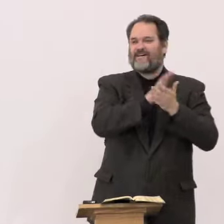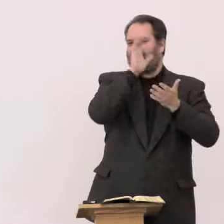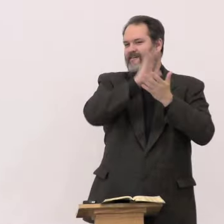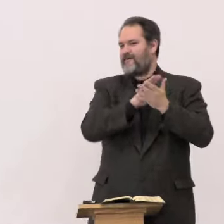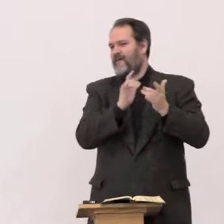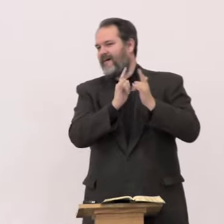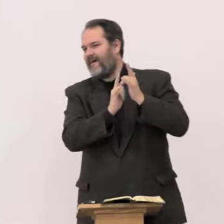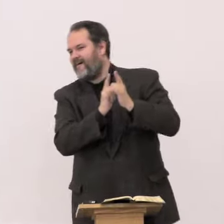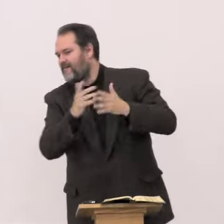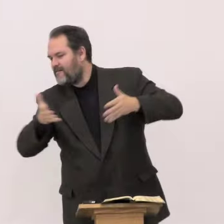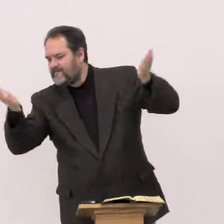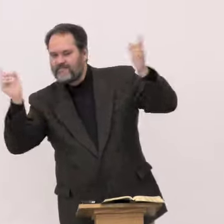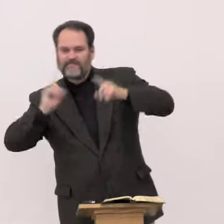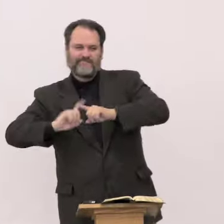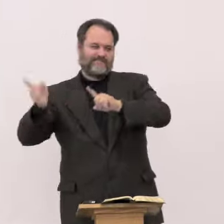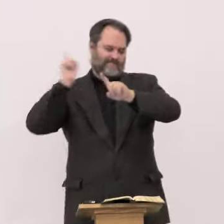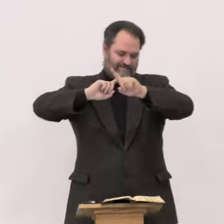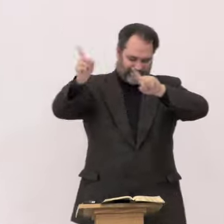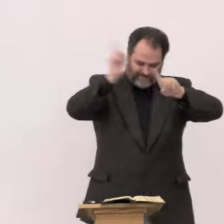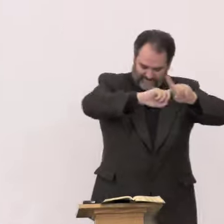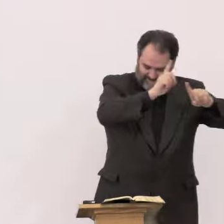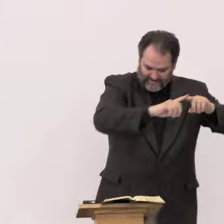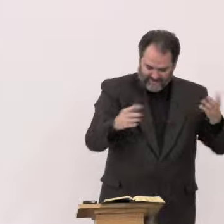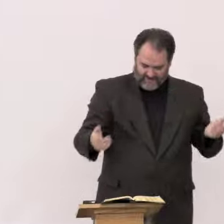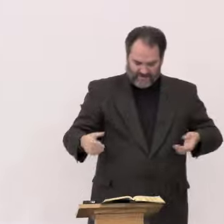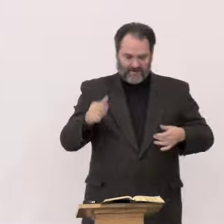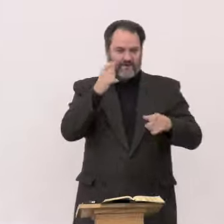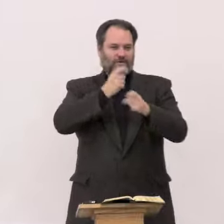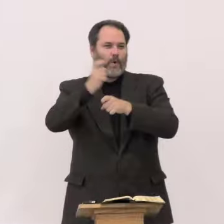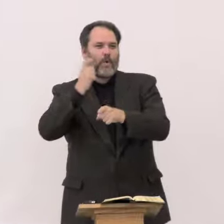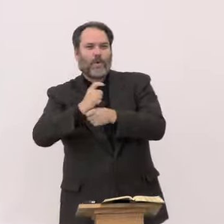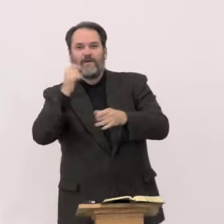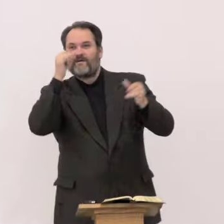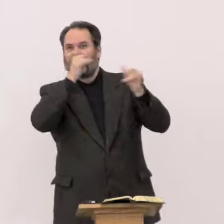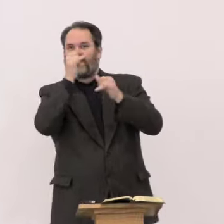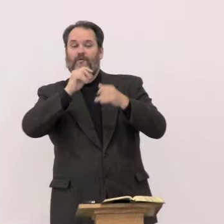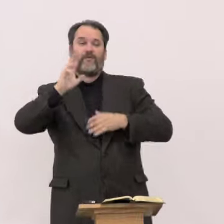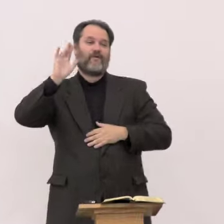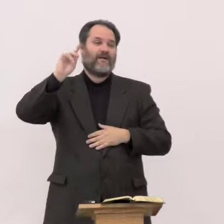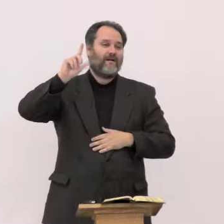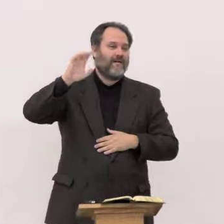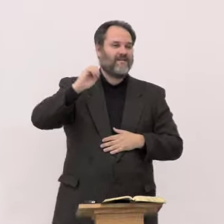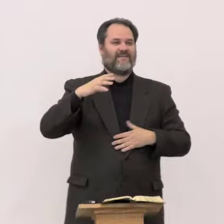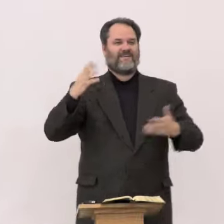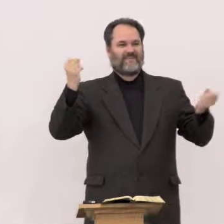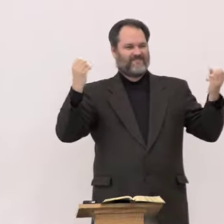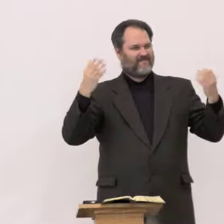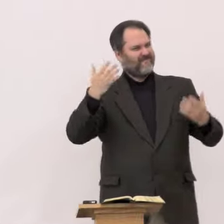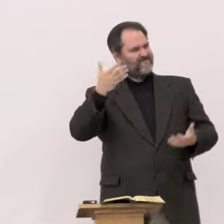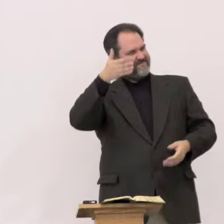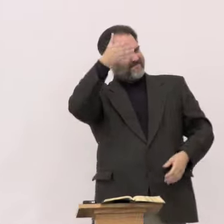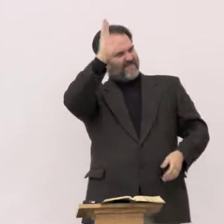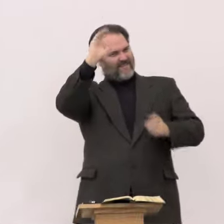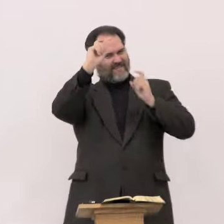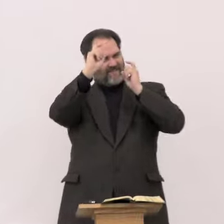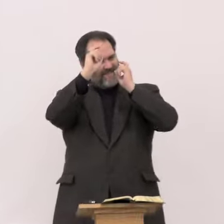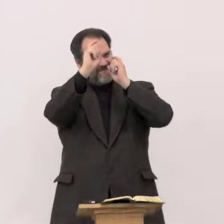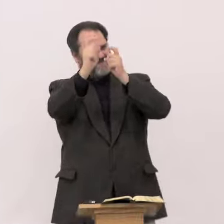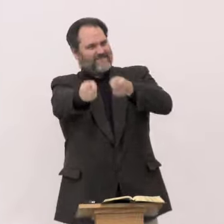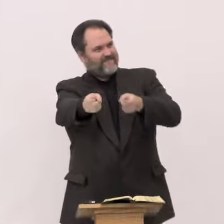or you know, there's many different types of ways you can talk. You can fool around, you know.